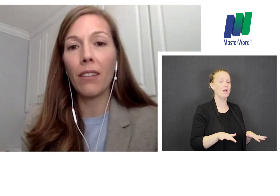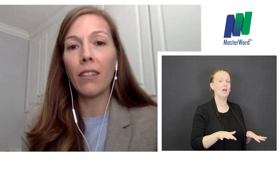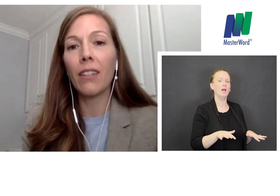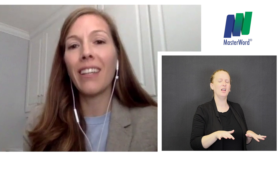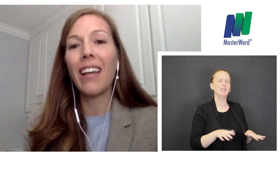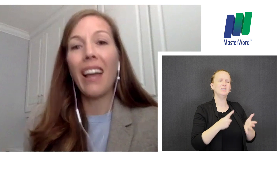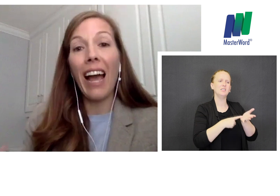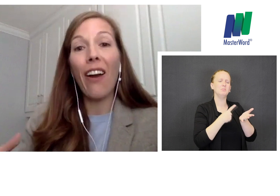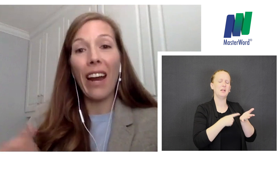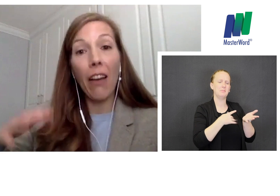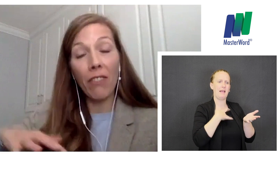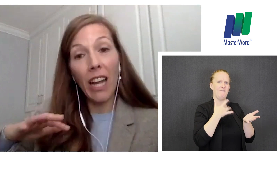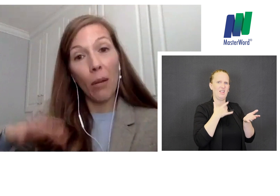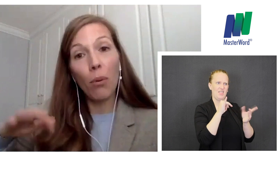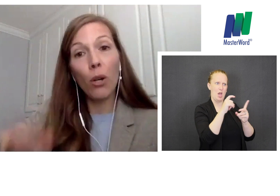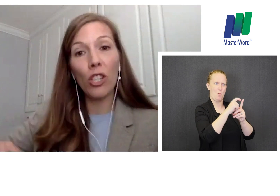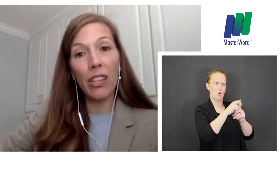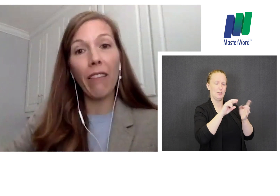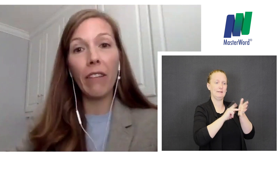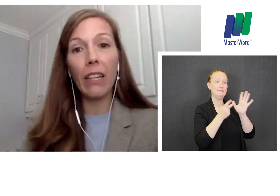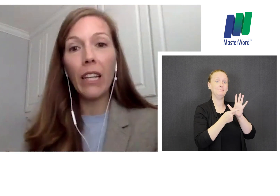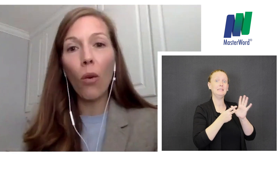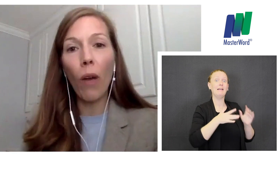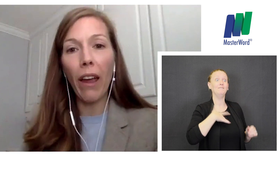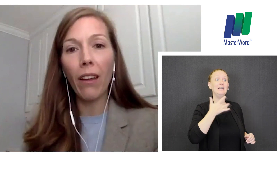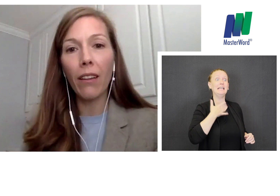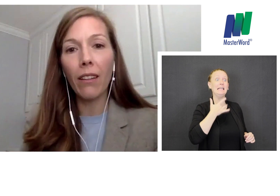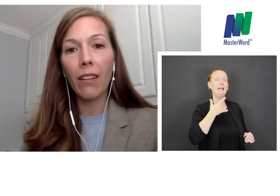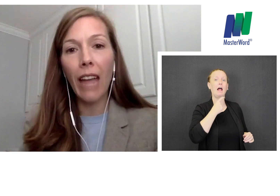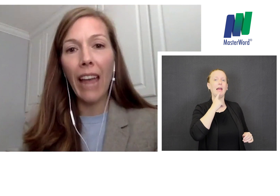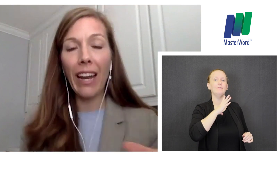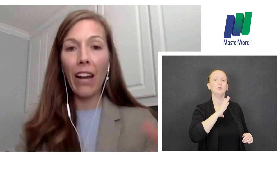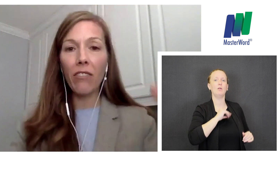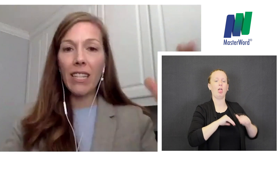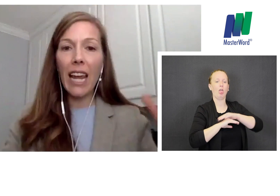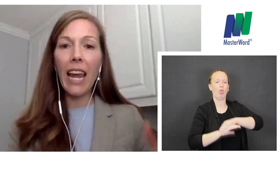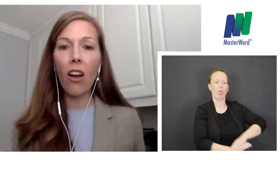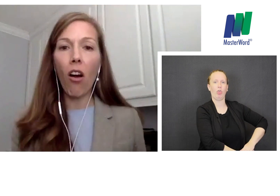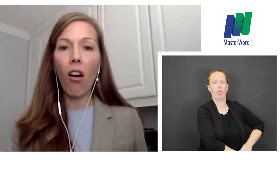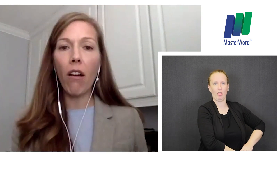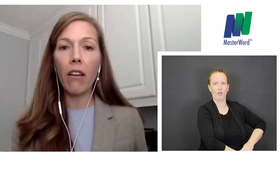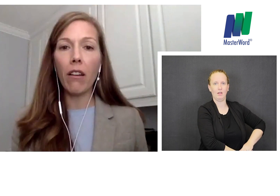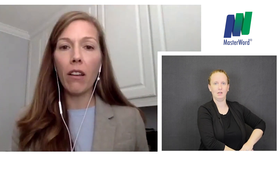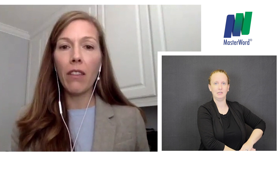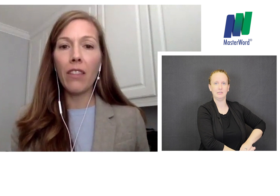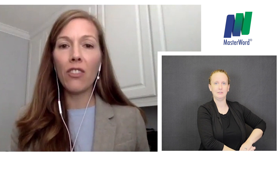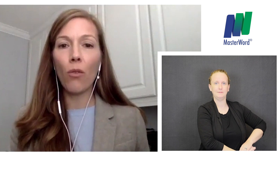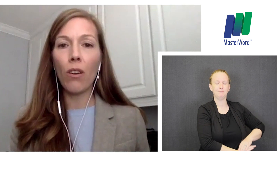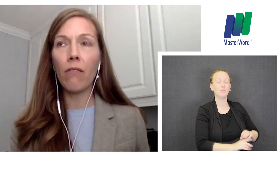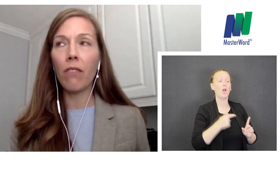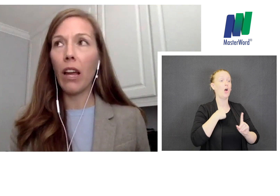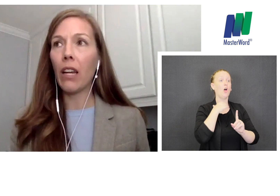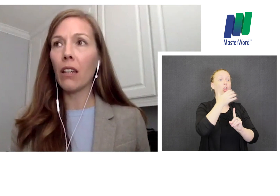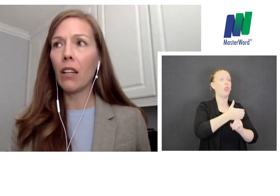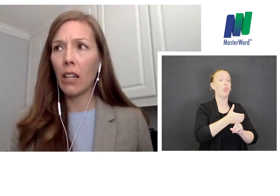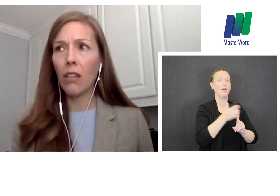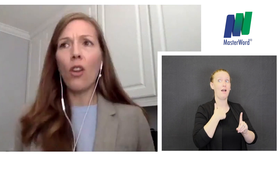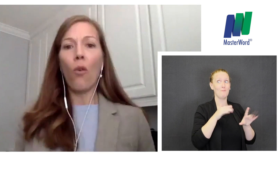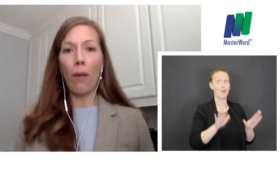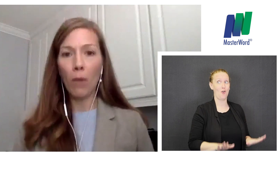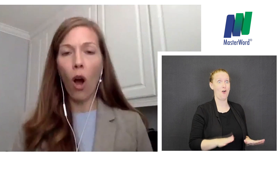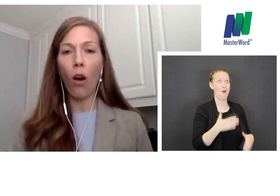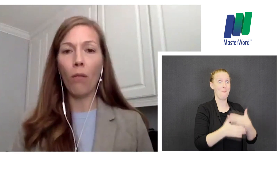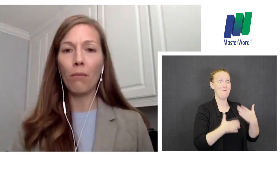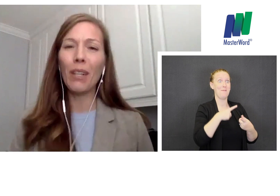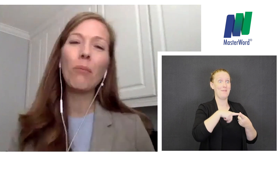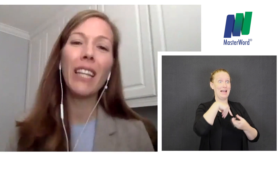something, or I have to kind of push that feeling away. And then I have to take on this sort of like, no,